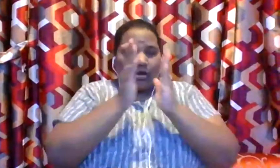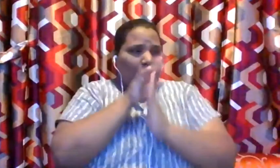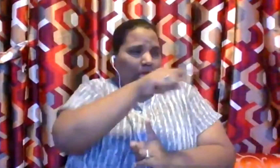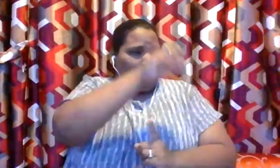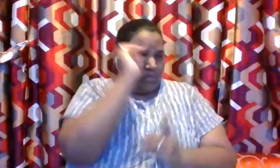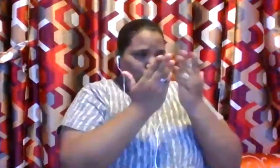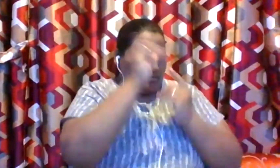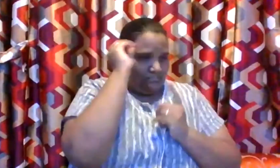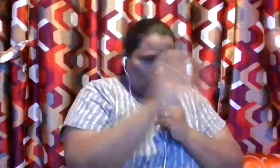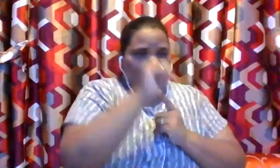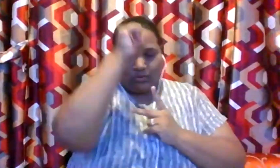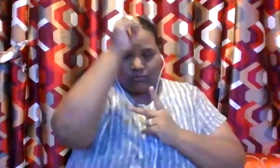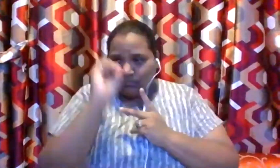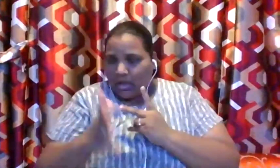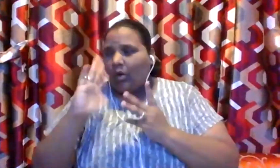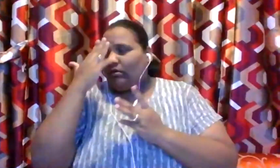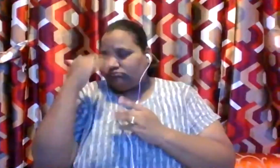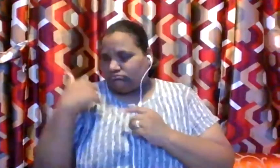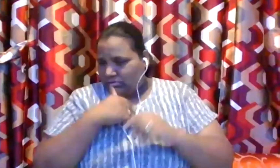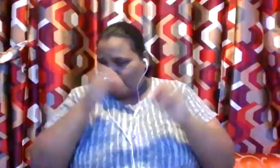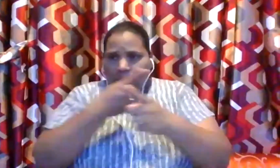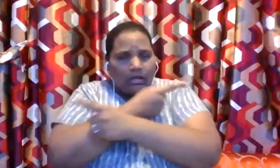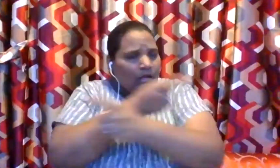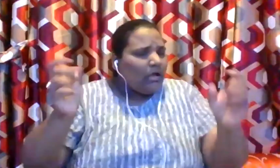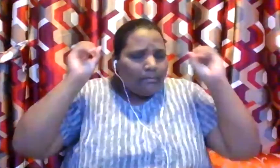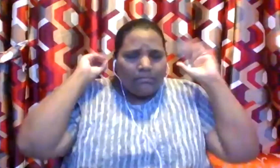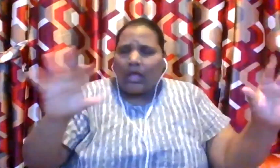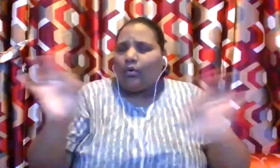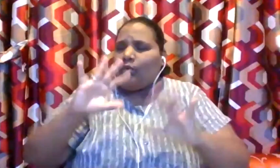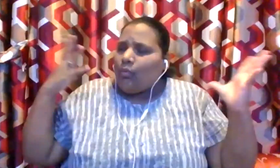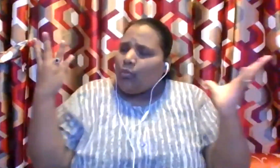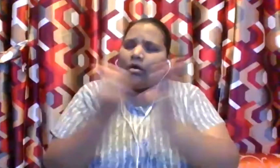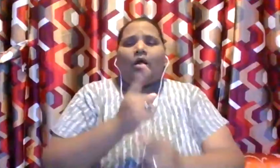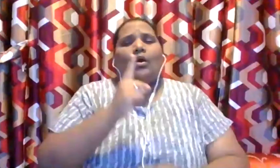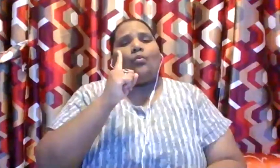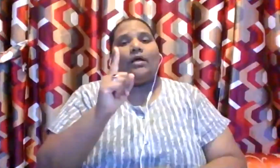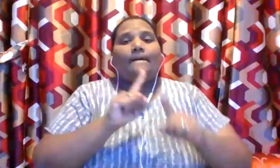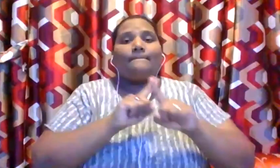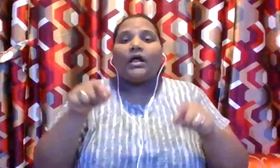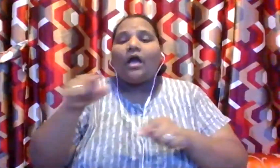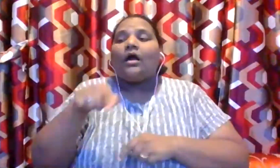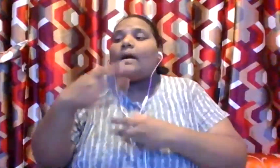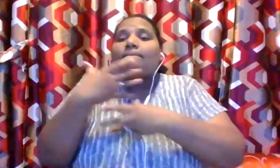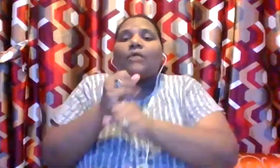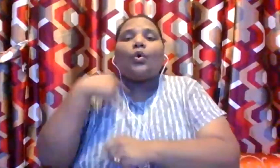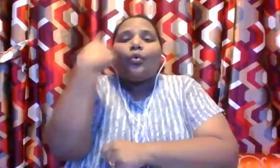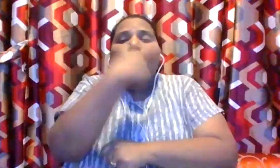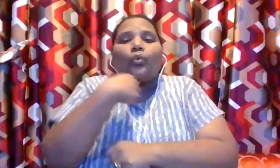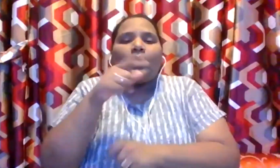religion is superior or inferior. Problem is that people don't know about their religion.